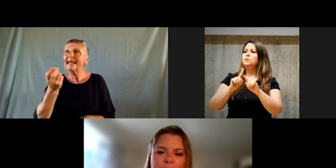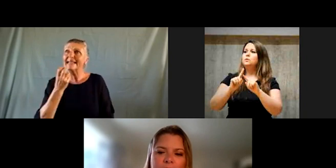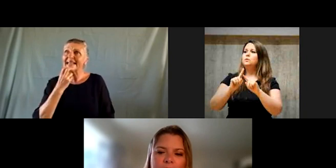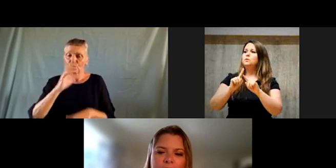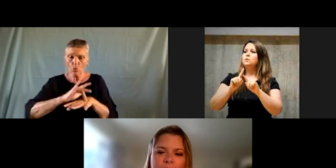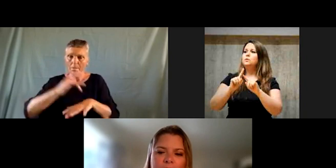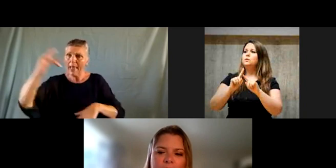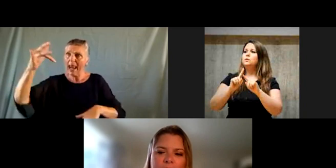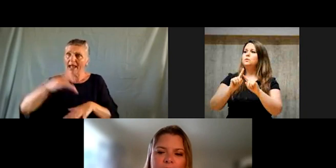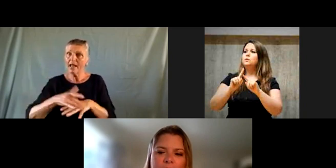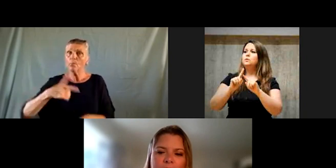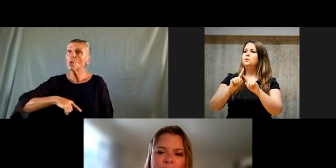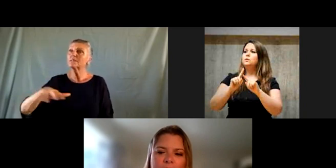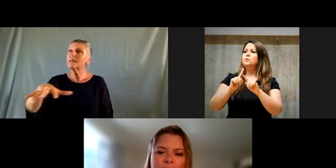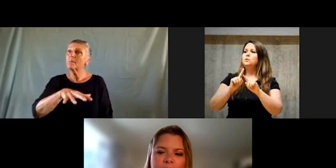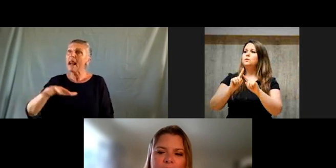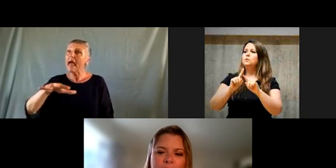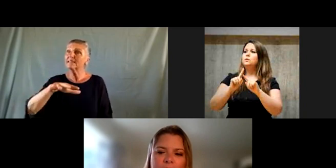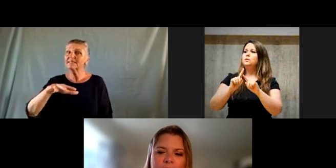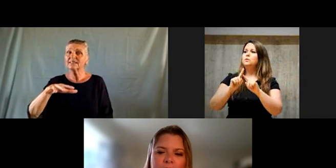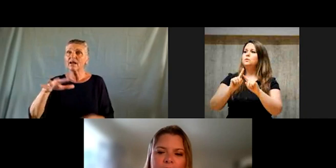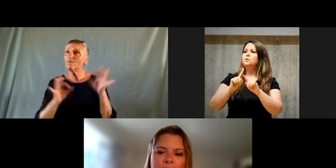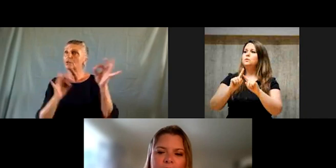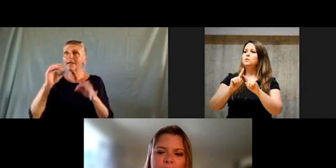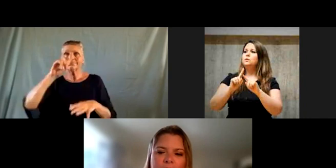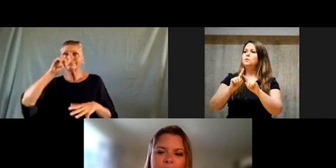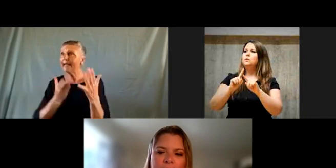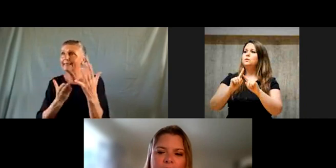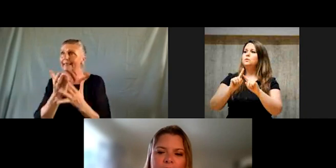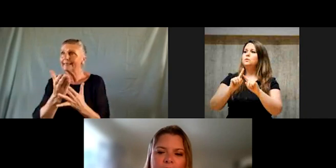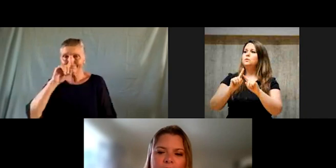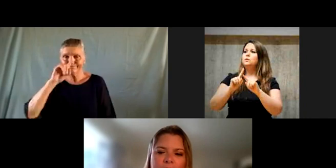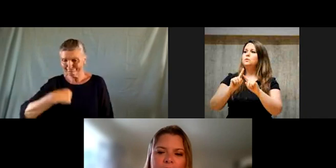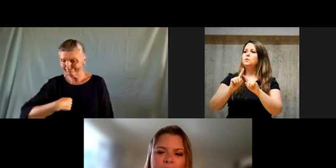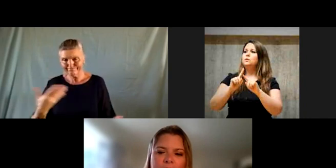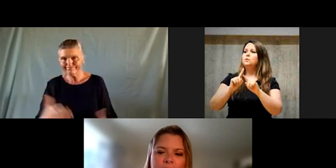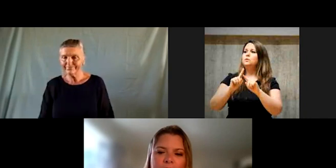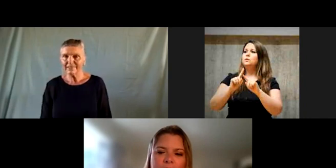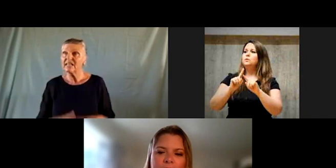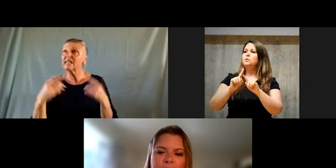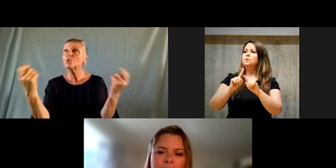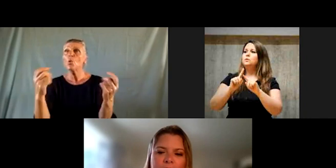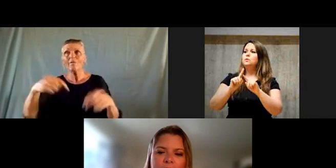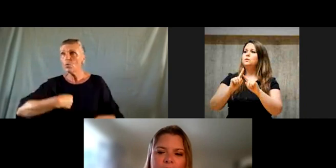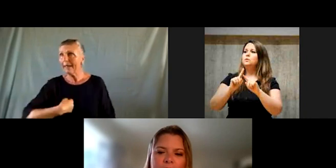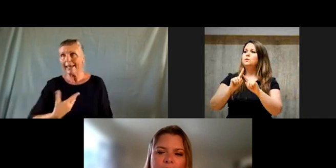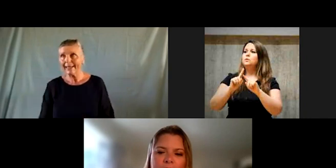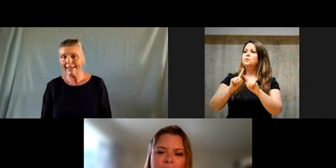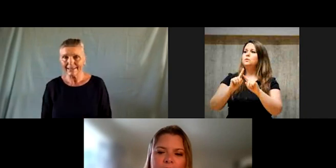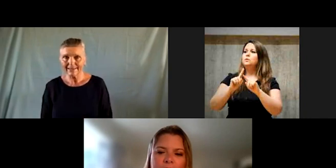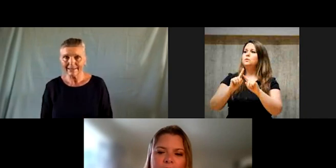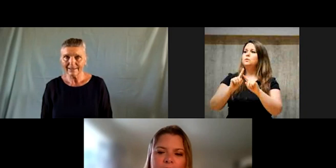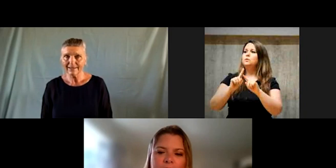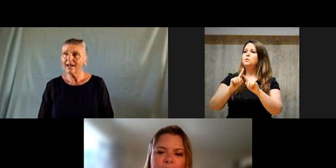place where she's doing the dance is not accessible. It's not feasible to not be able